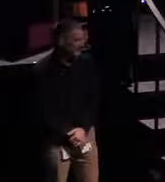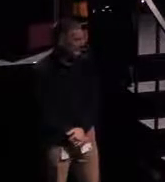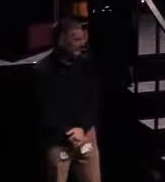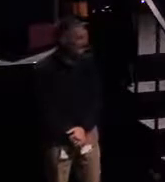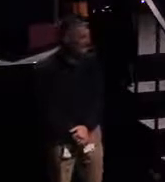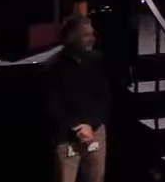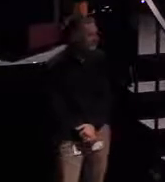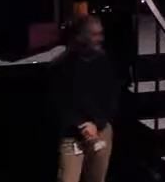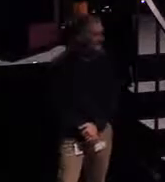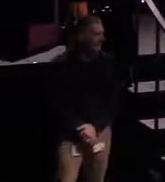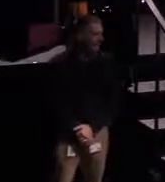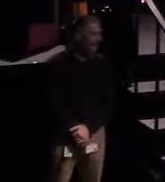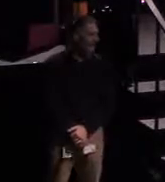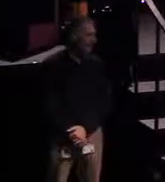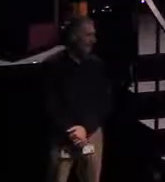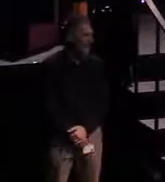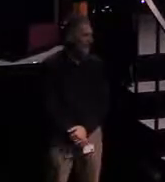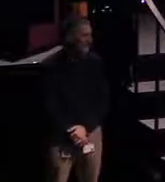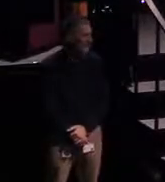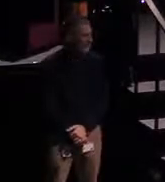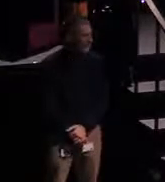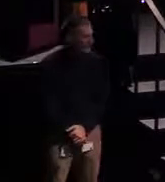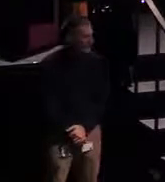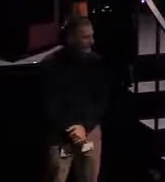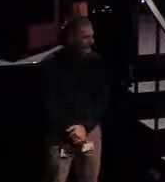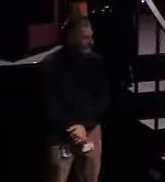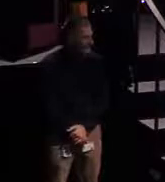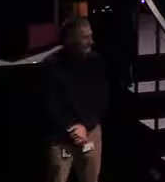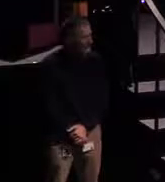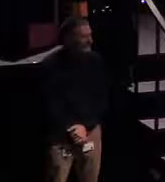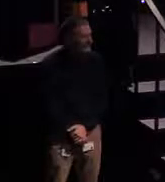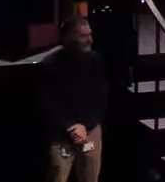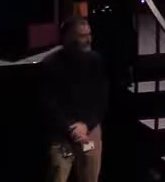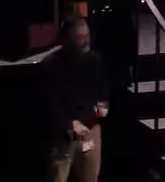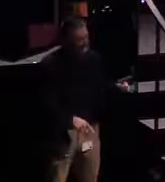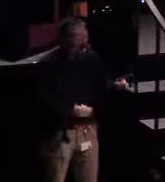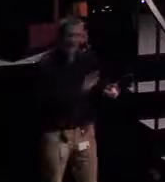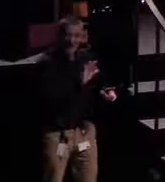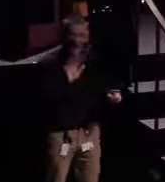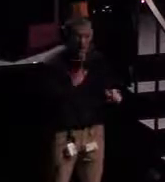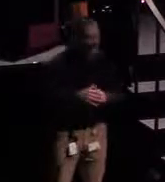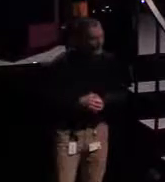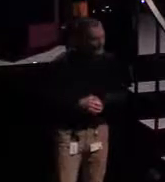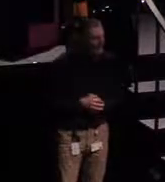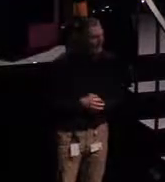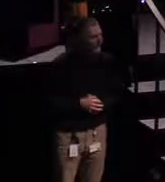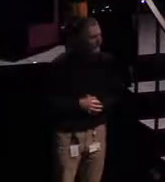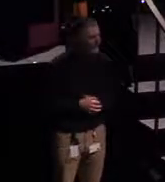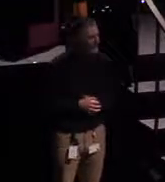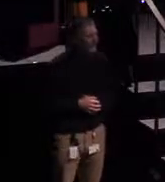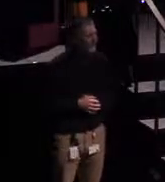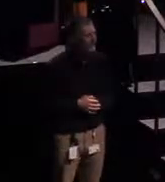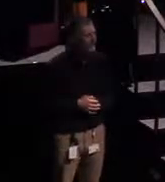Sausage! Hello, I love cats. Hello. Hello. Hi. Hi. Hi, Jess. Hi.